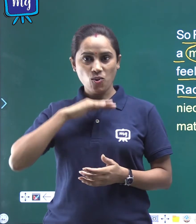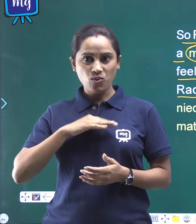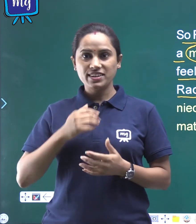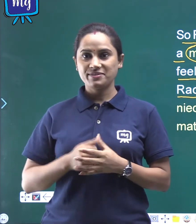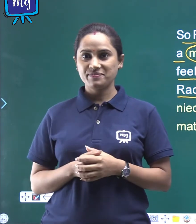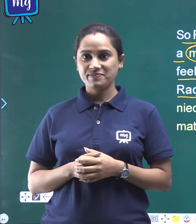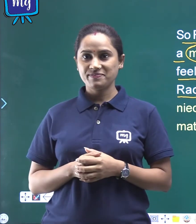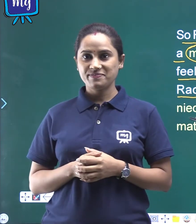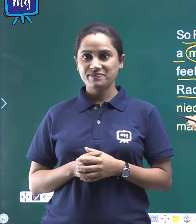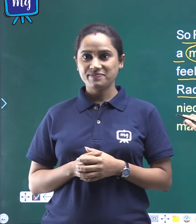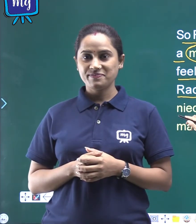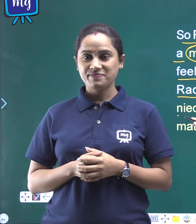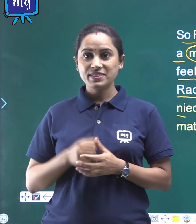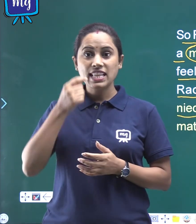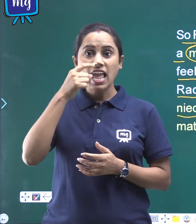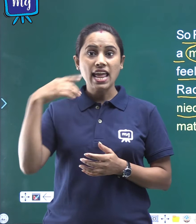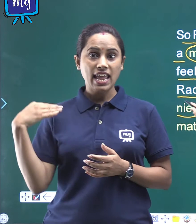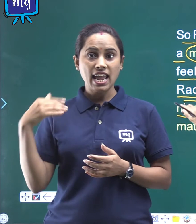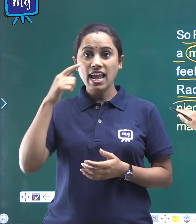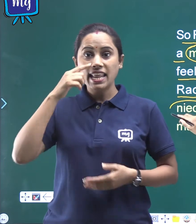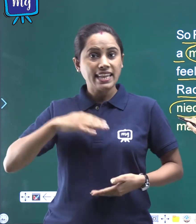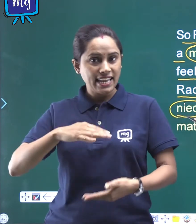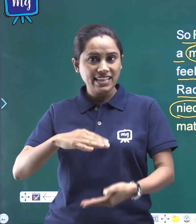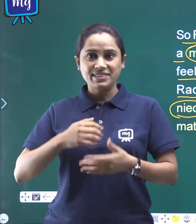old niece,